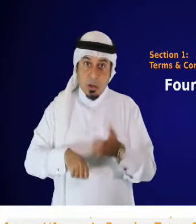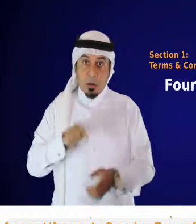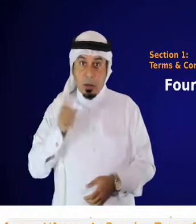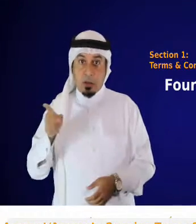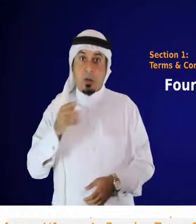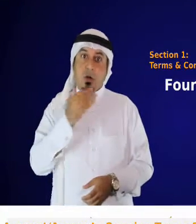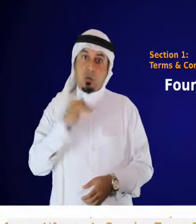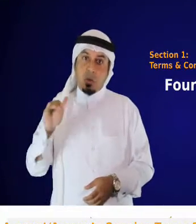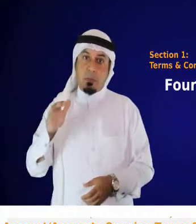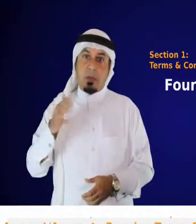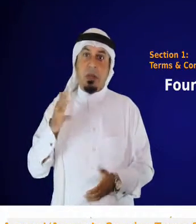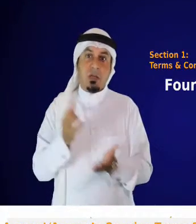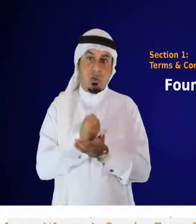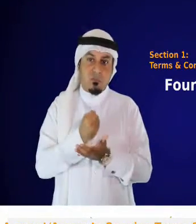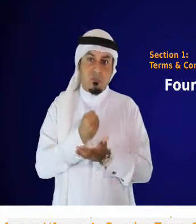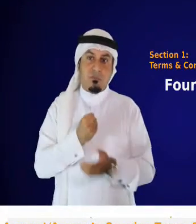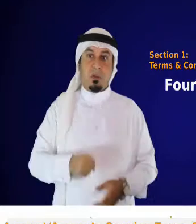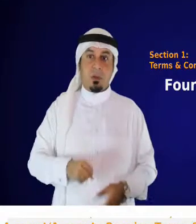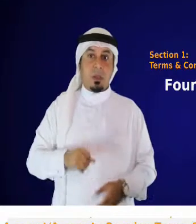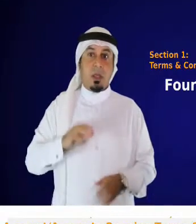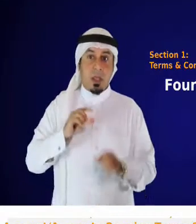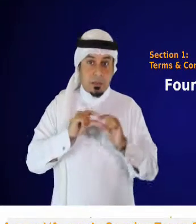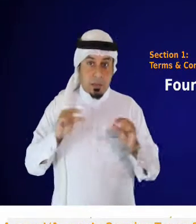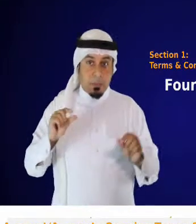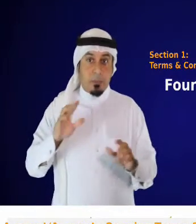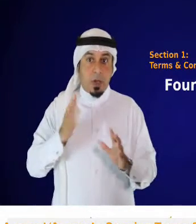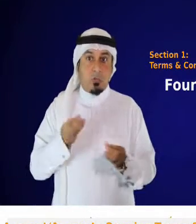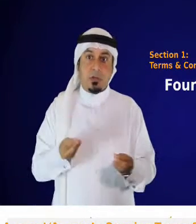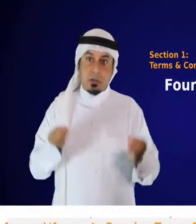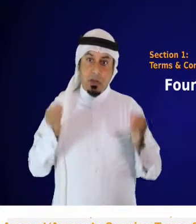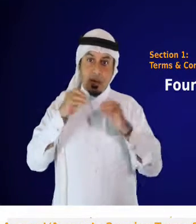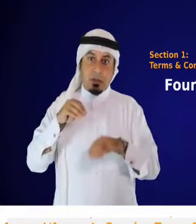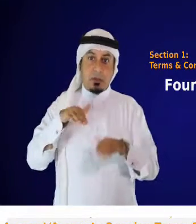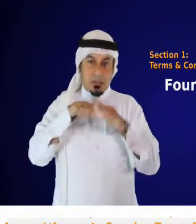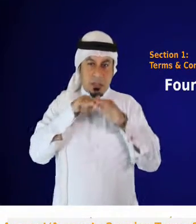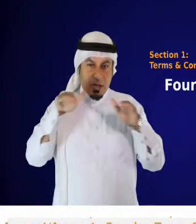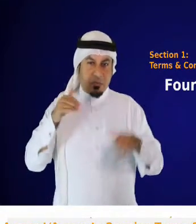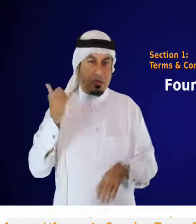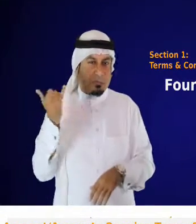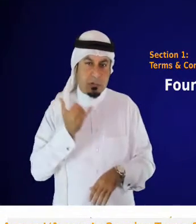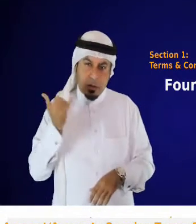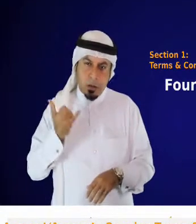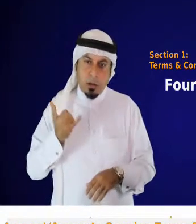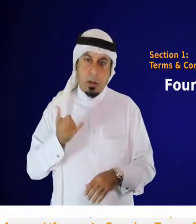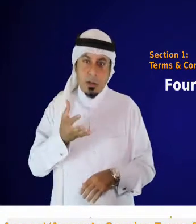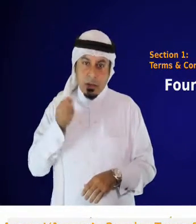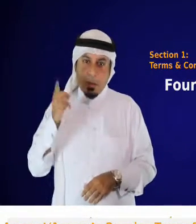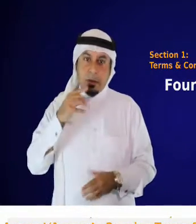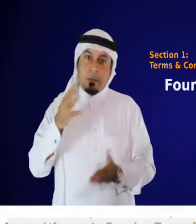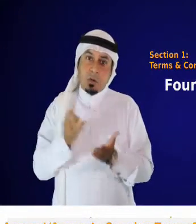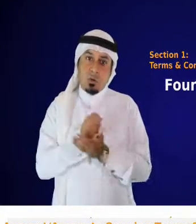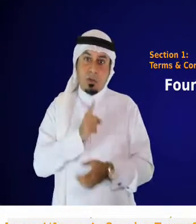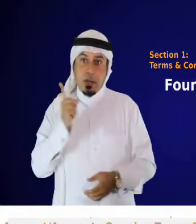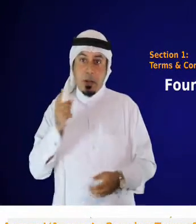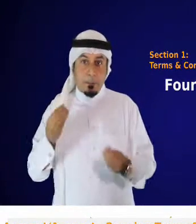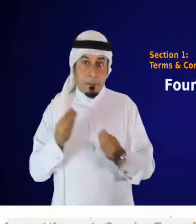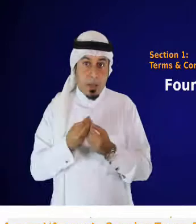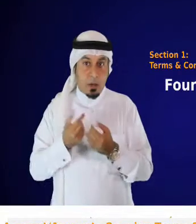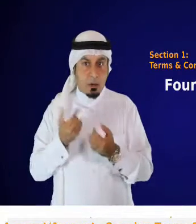right to refuse to allow any overdraft or increase of overdraft unless there is an agreement in place with the account holders